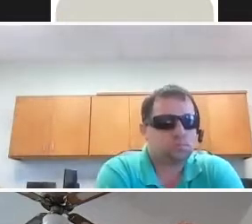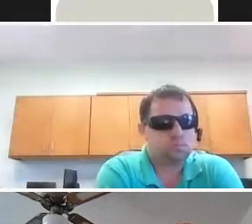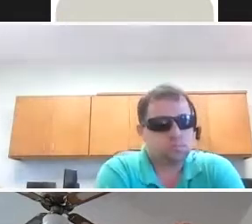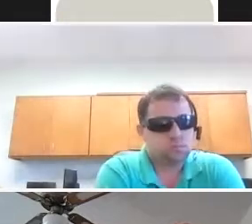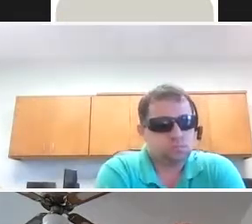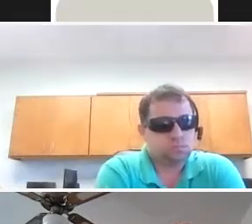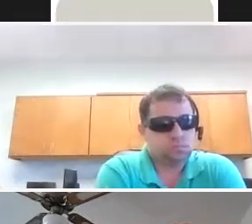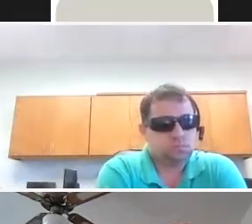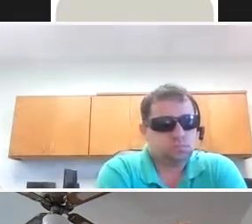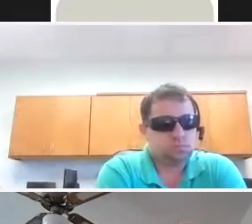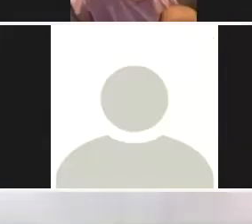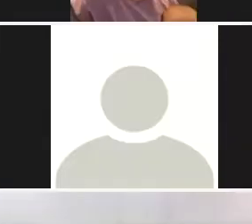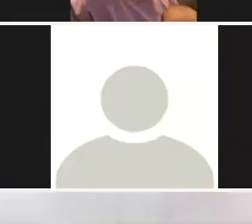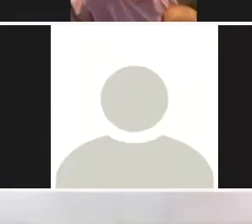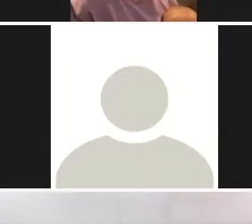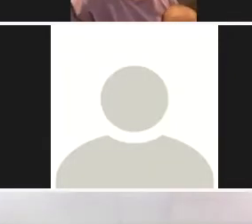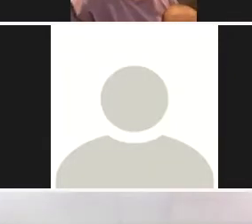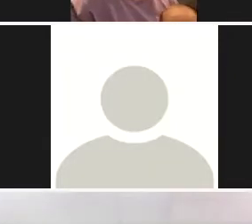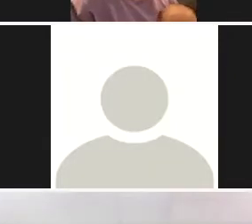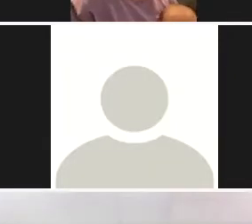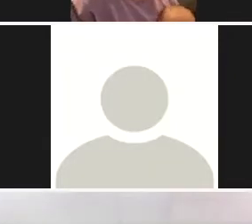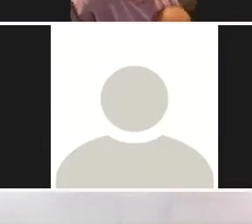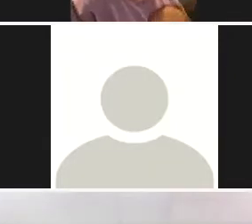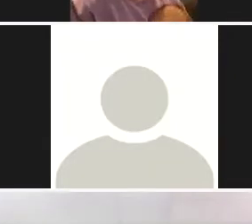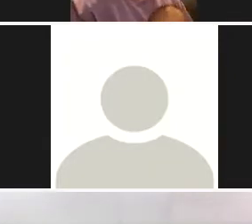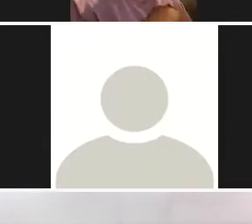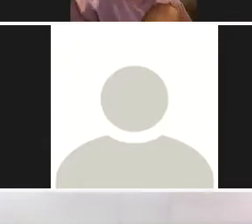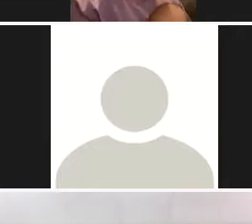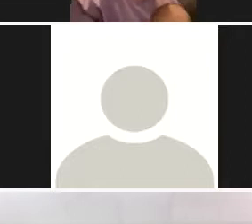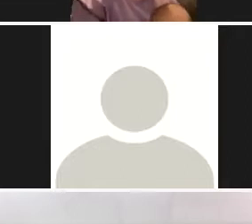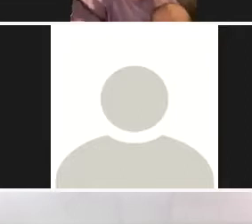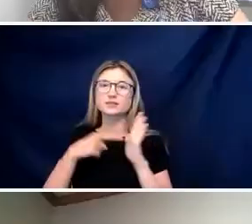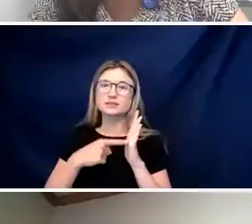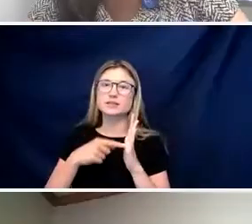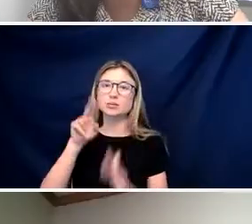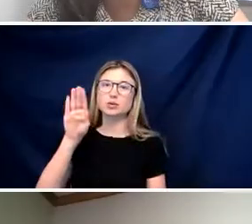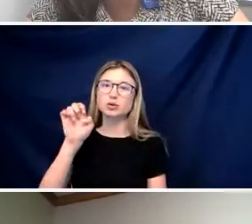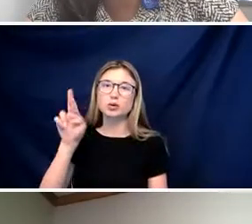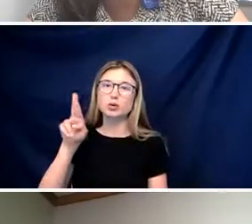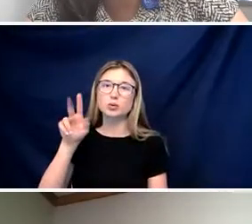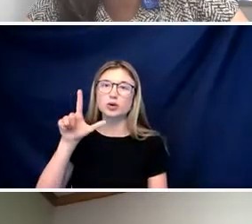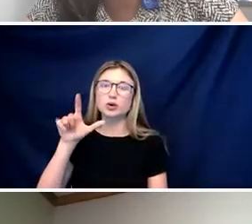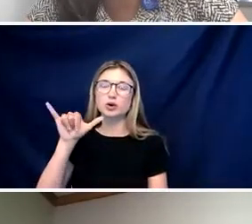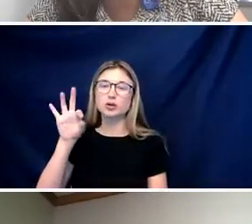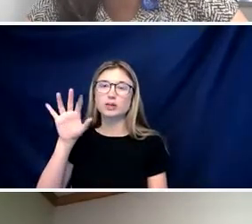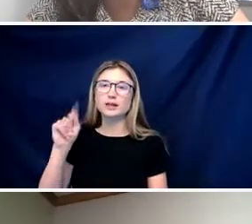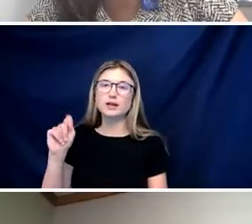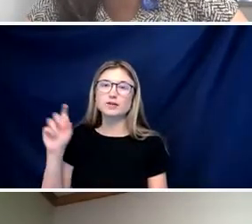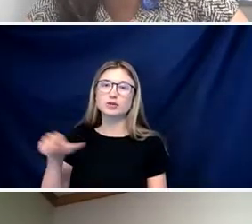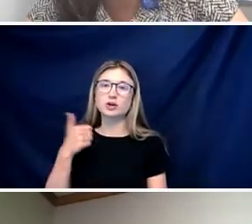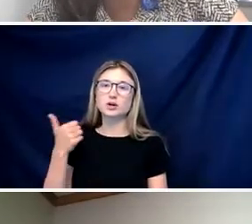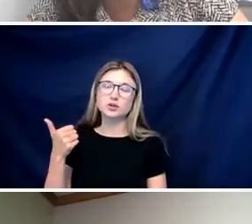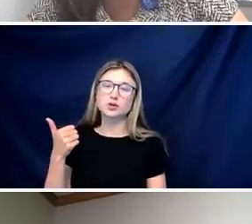larger franchises to be able to provide the services such as like Uber or Lyft or any other business